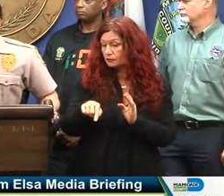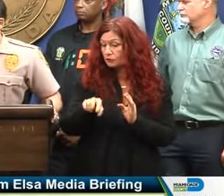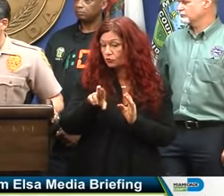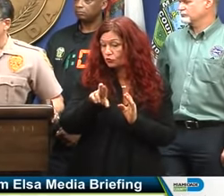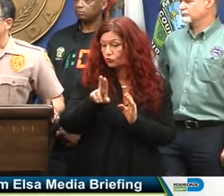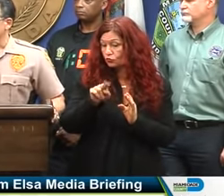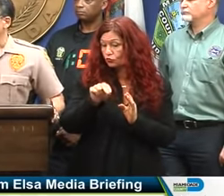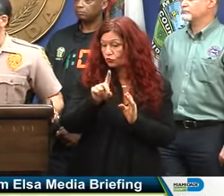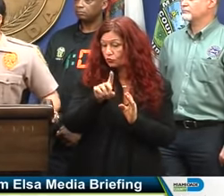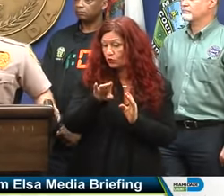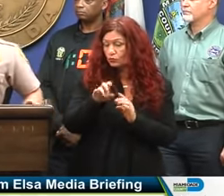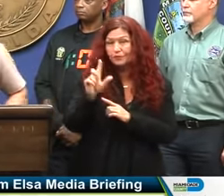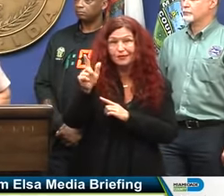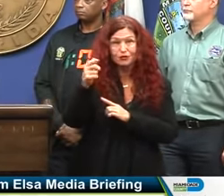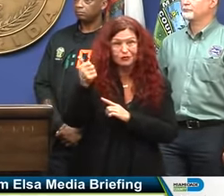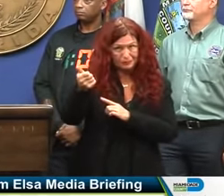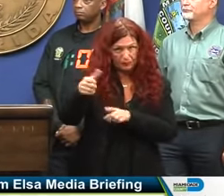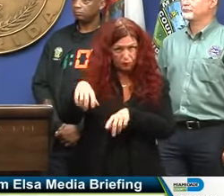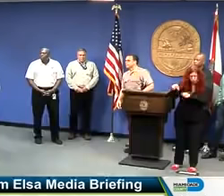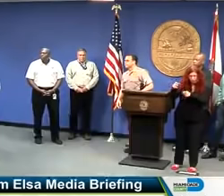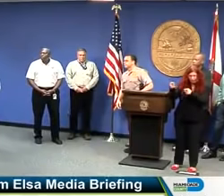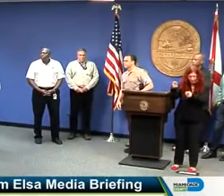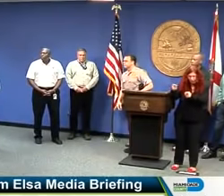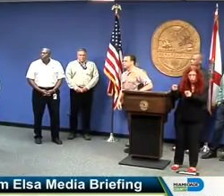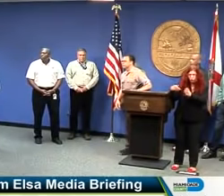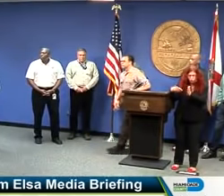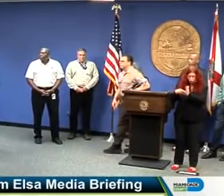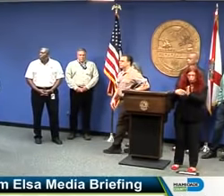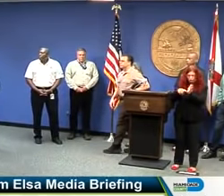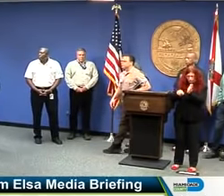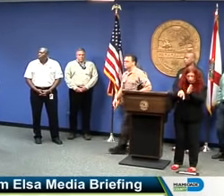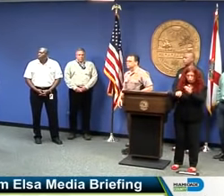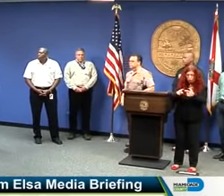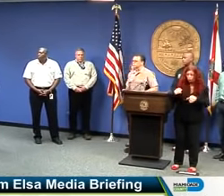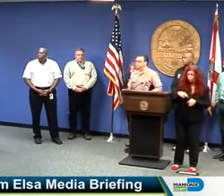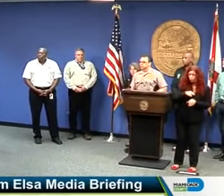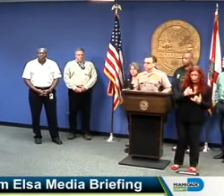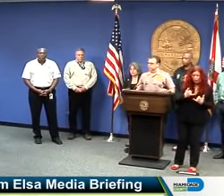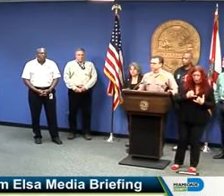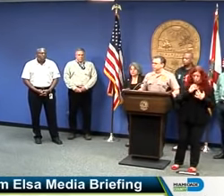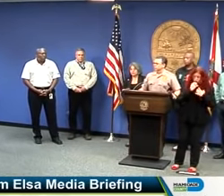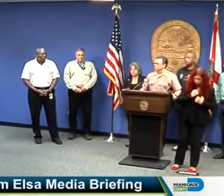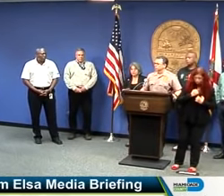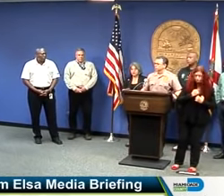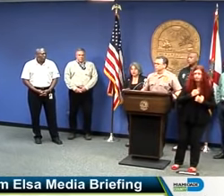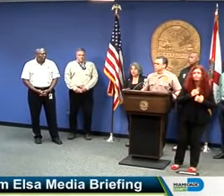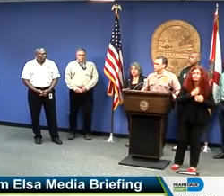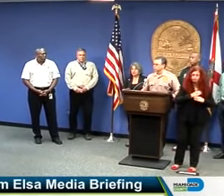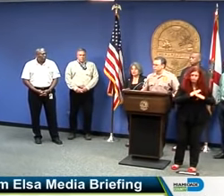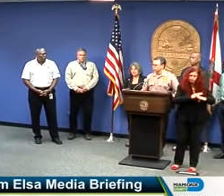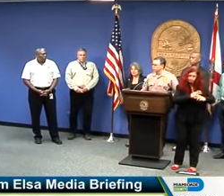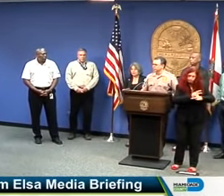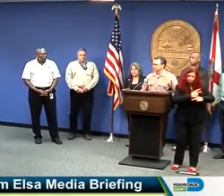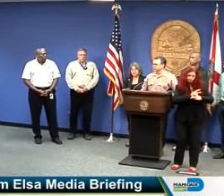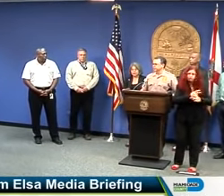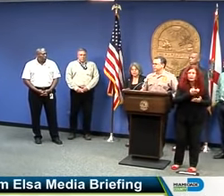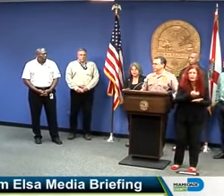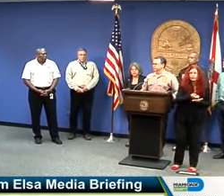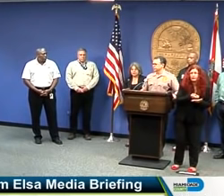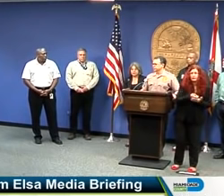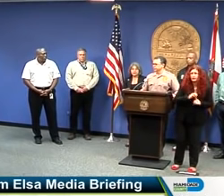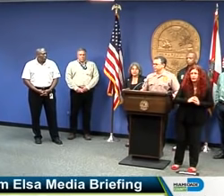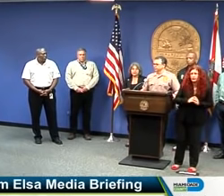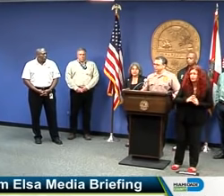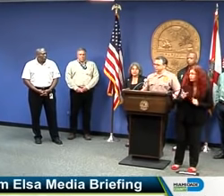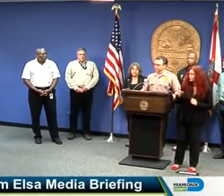Exactly, preserving evidence. Okay. And what about the design? Is a possible design flaw being looked at? We're too early in this process